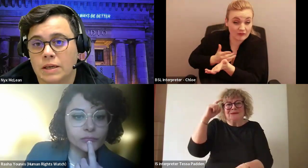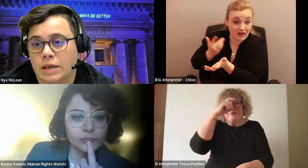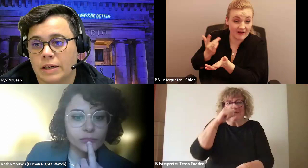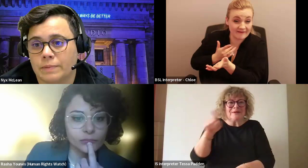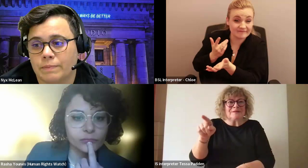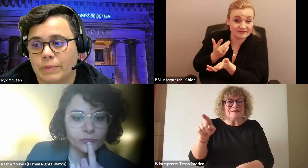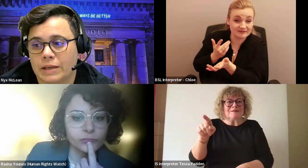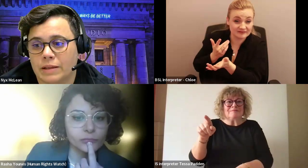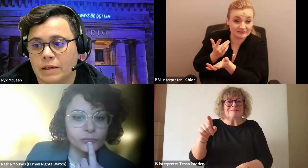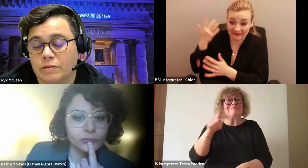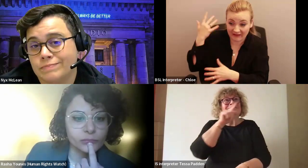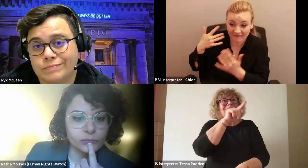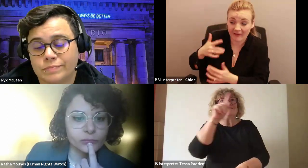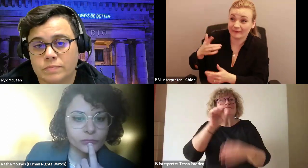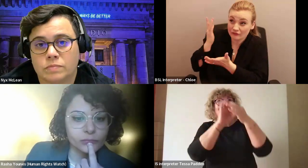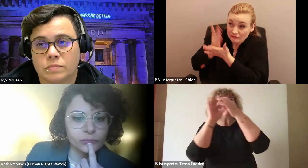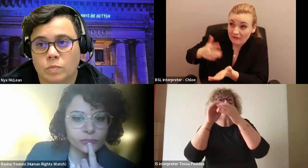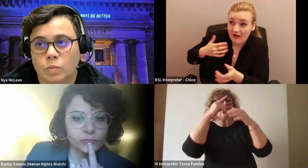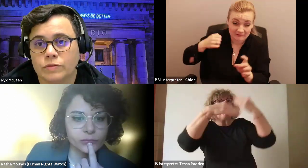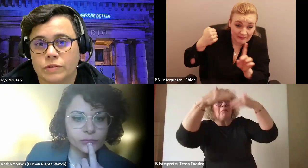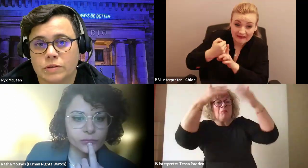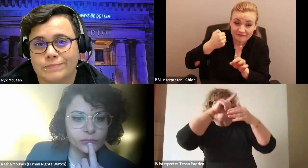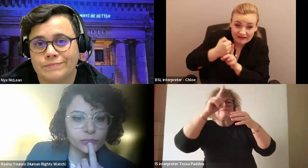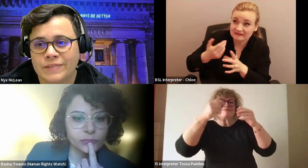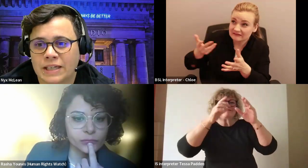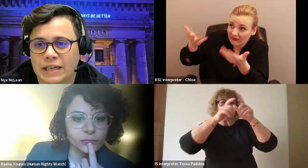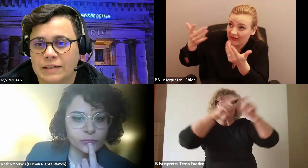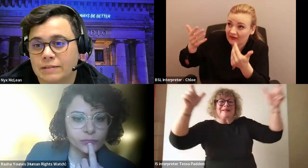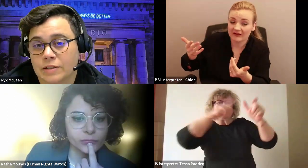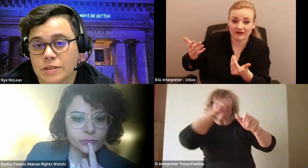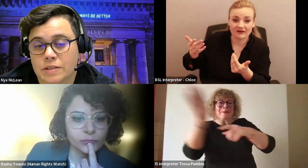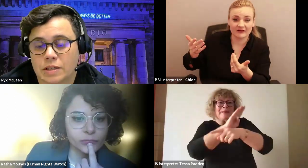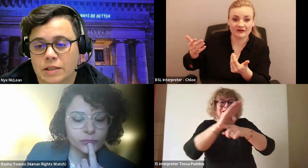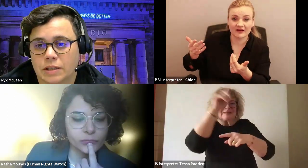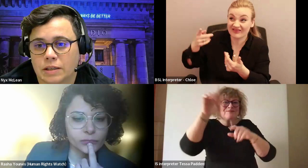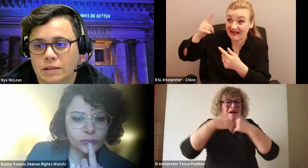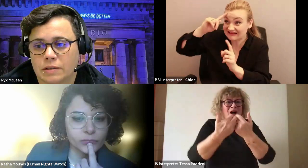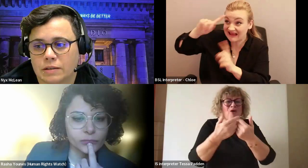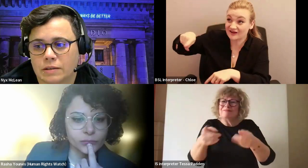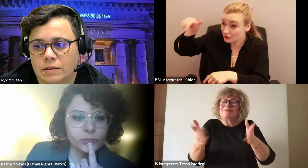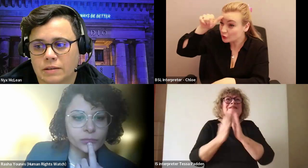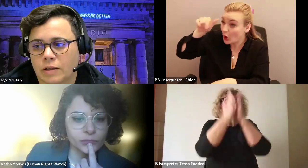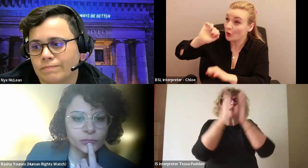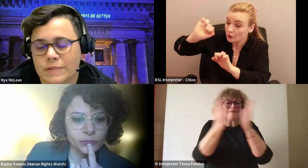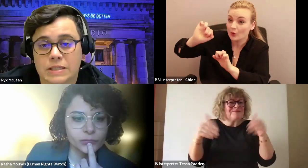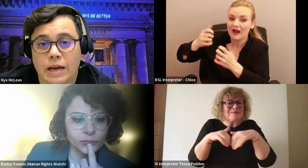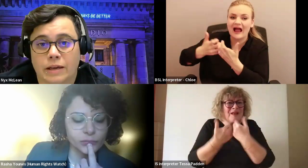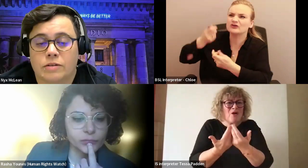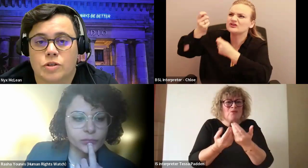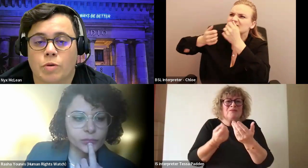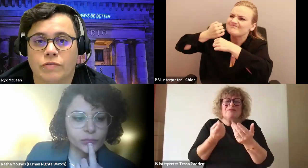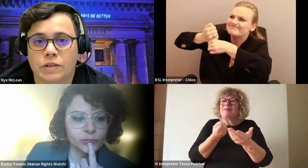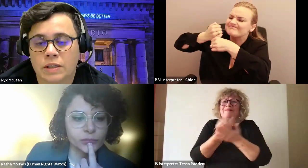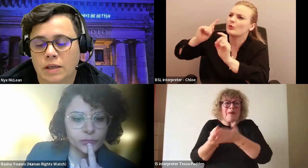harmed by their willful negligence, essentially, in the